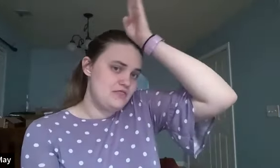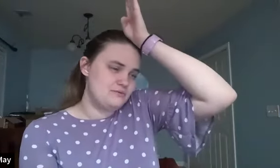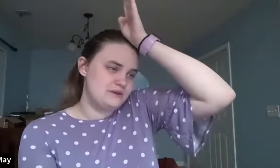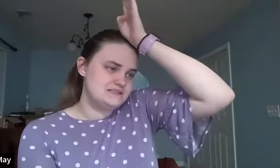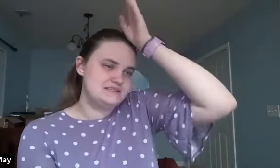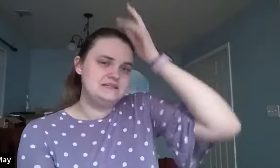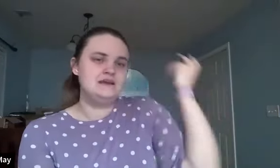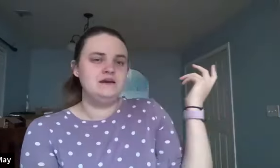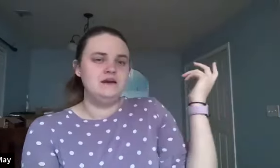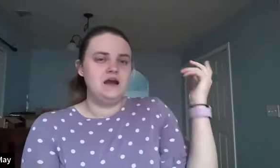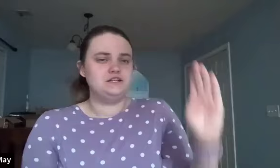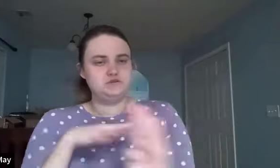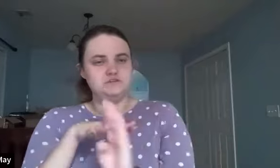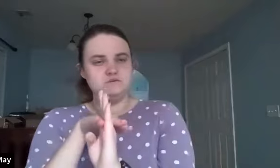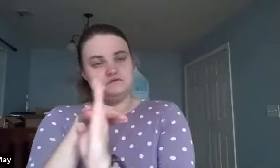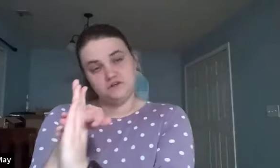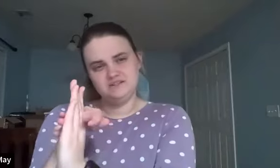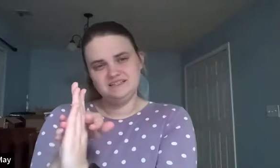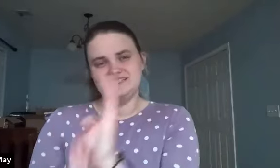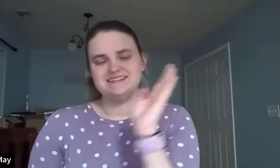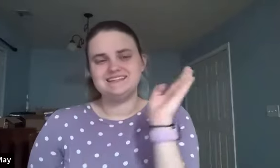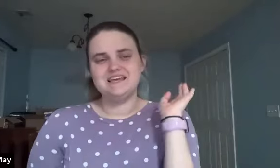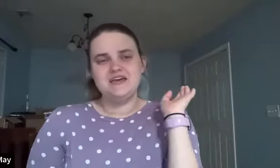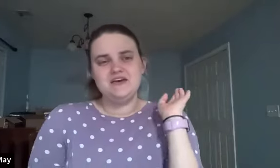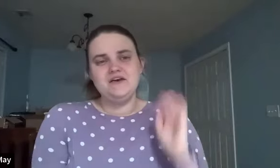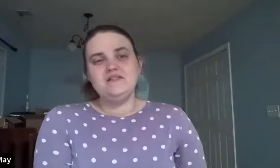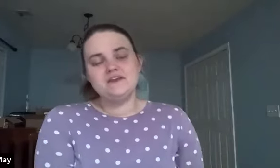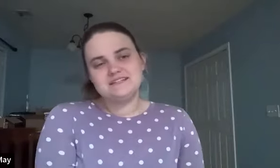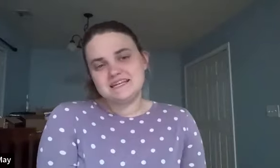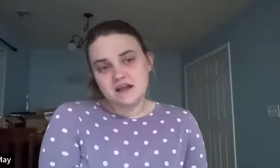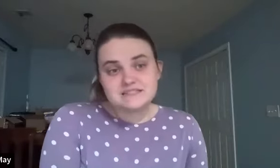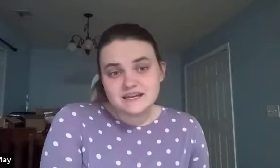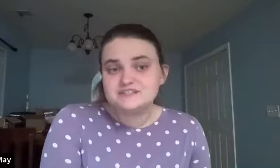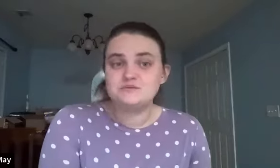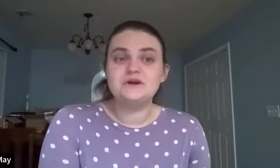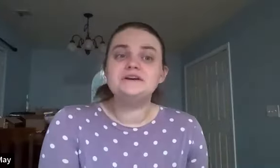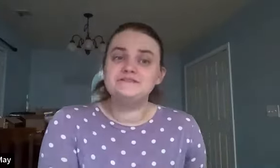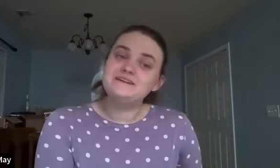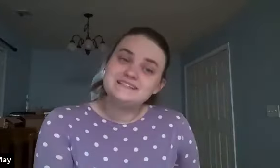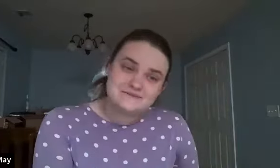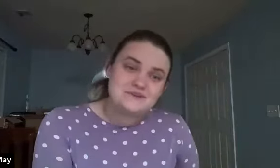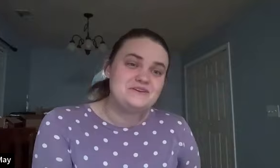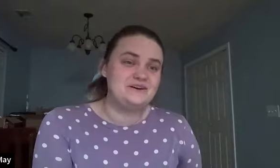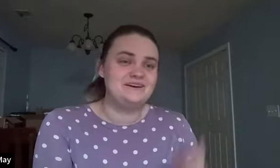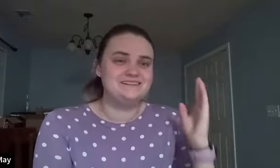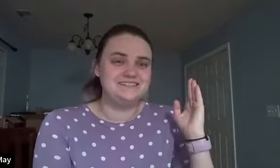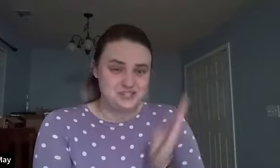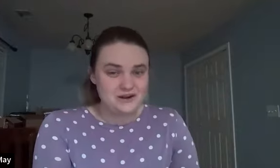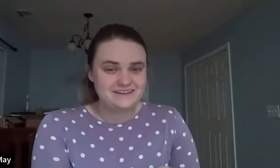The reason I showed this one first is because there is a not nice word very similar to shark